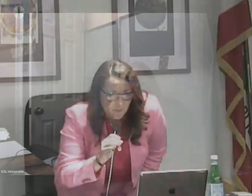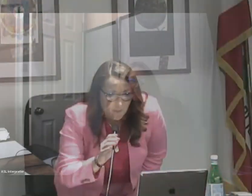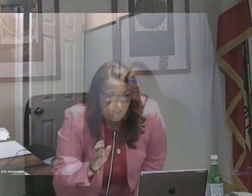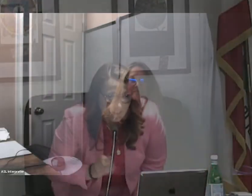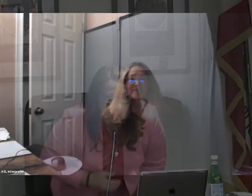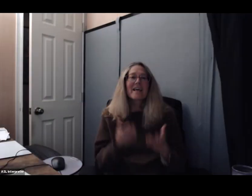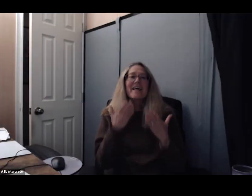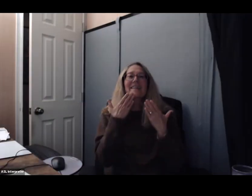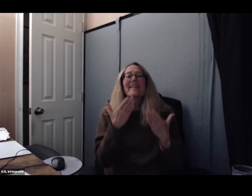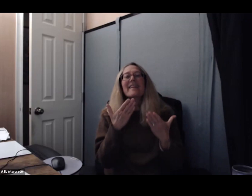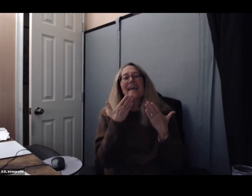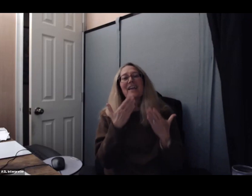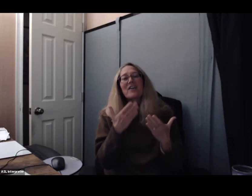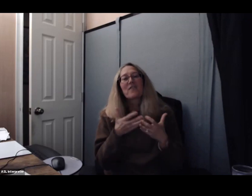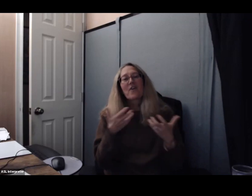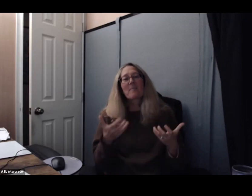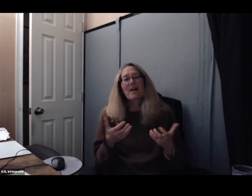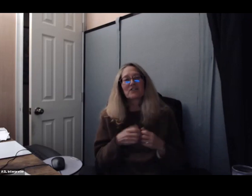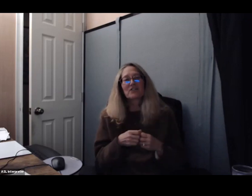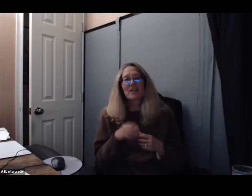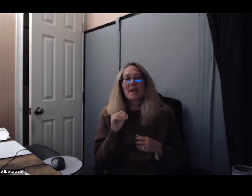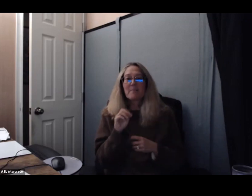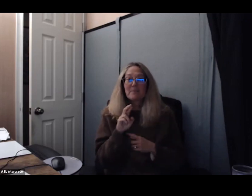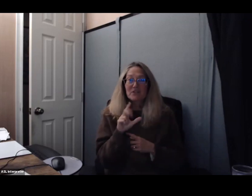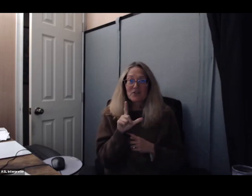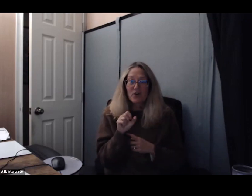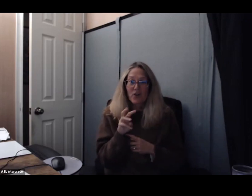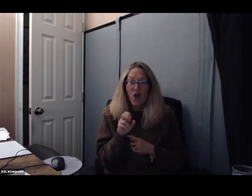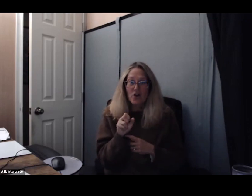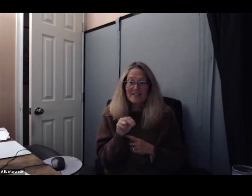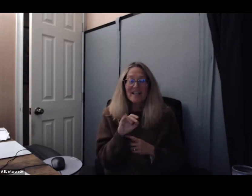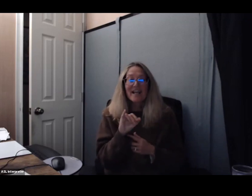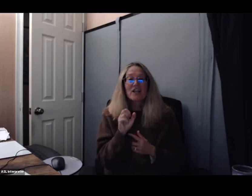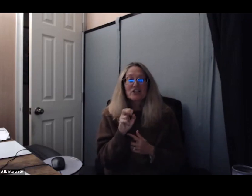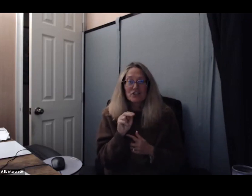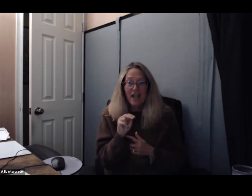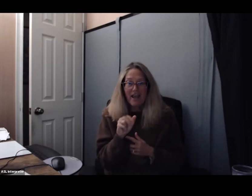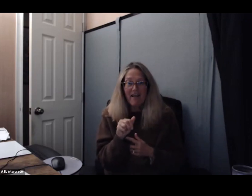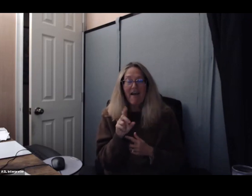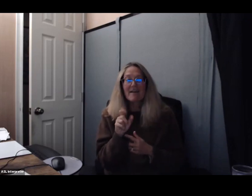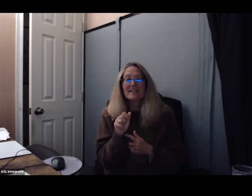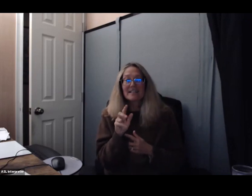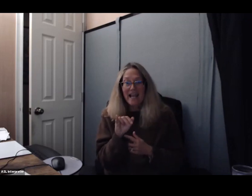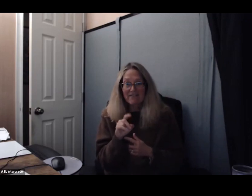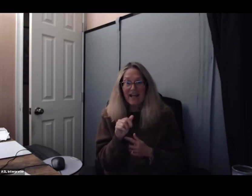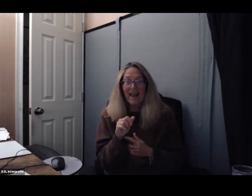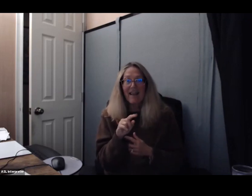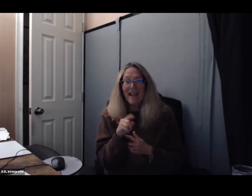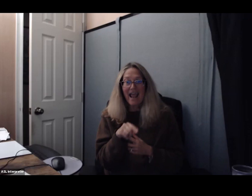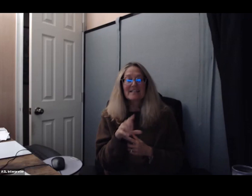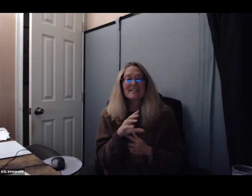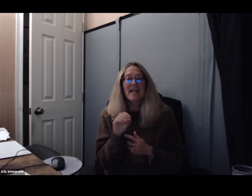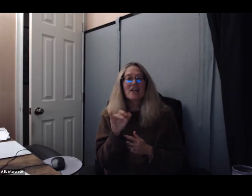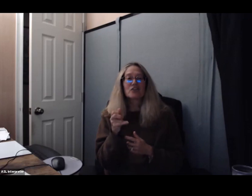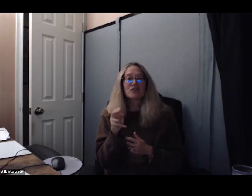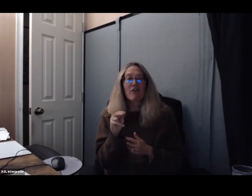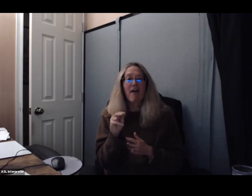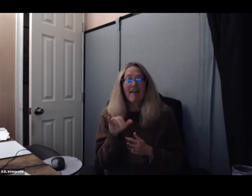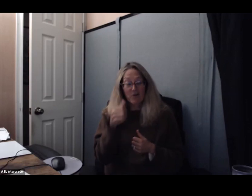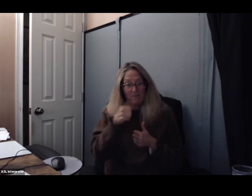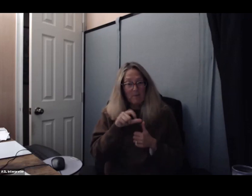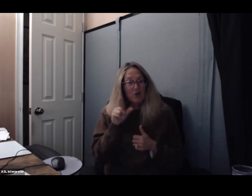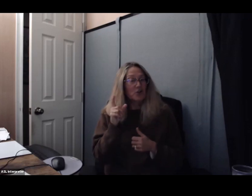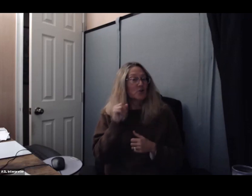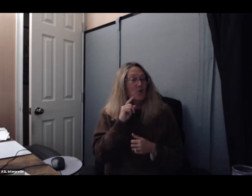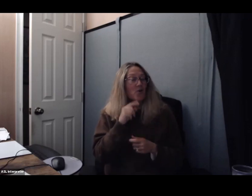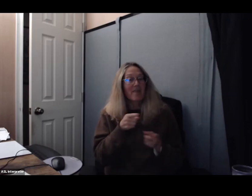Thank you very much, Mr. Larson, Jenna, David, Elias, and Johnny. Remember, everybody, you heard them here first